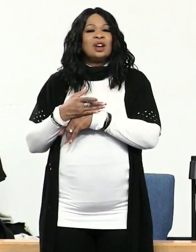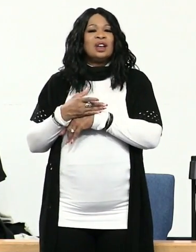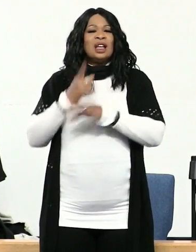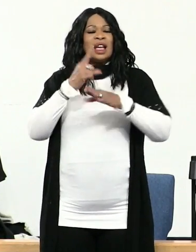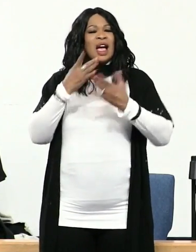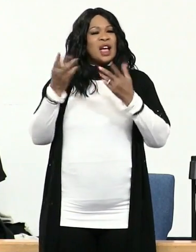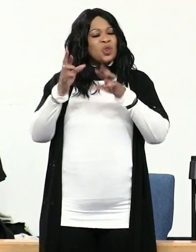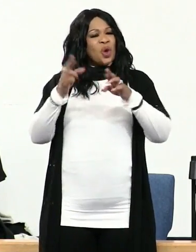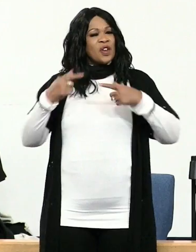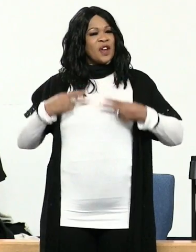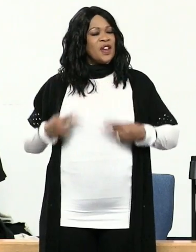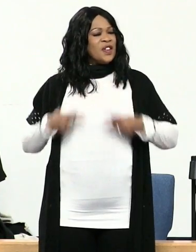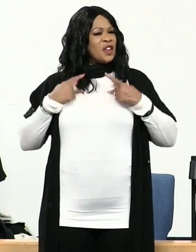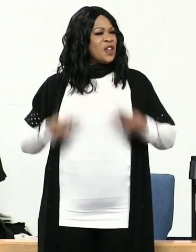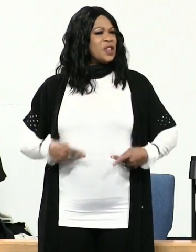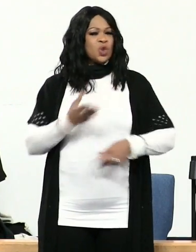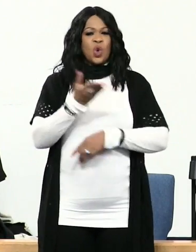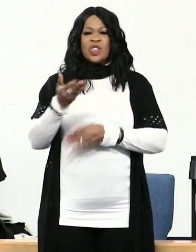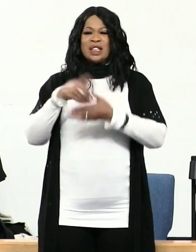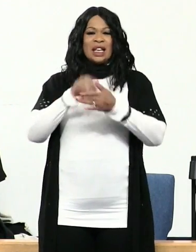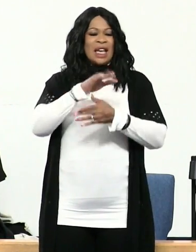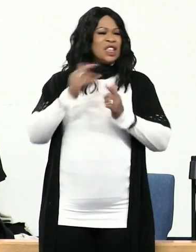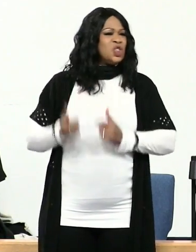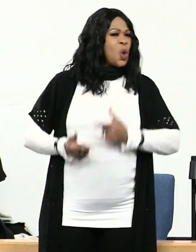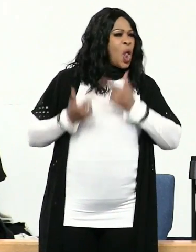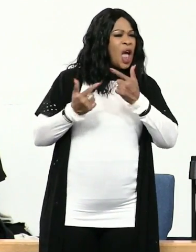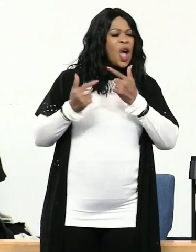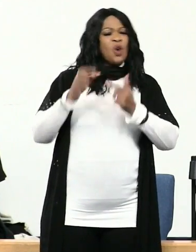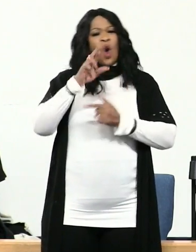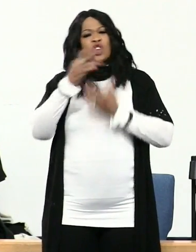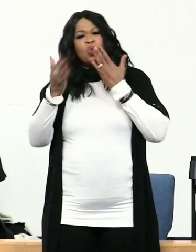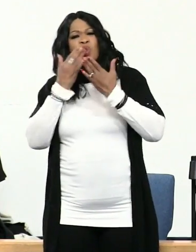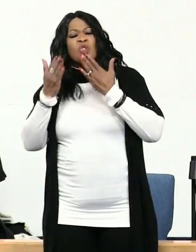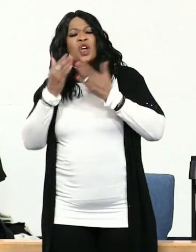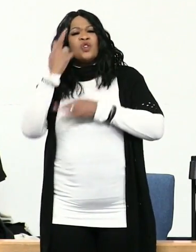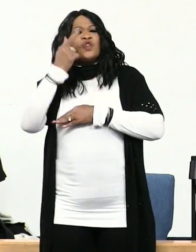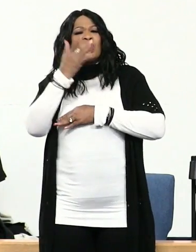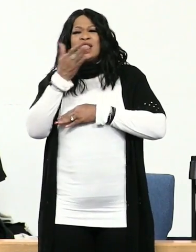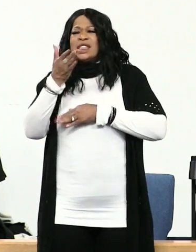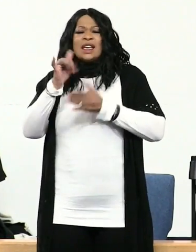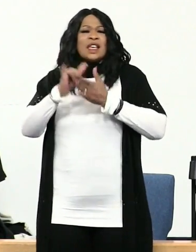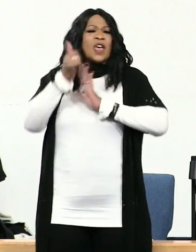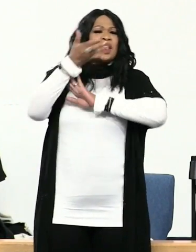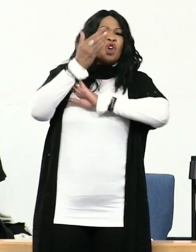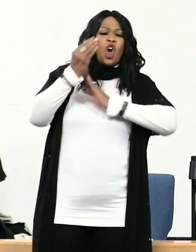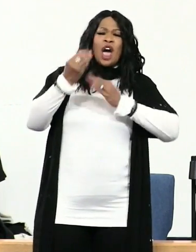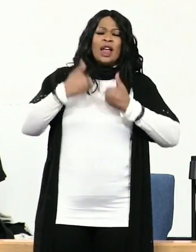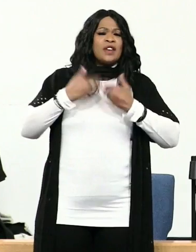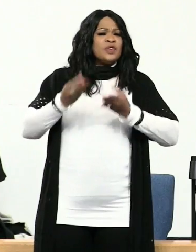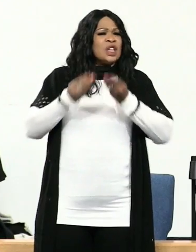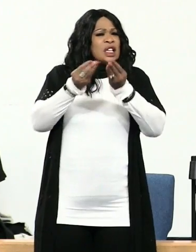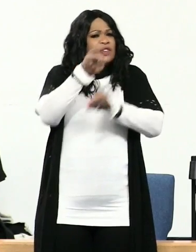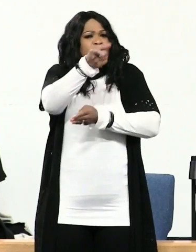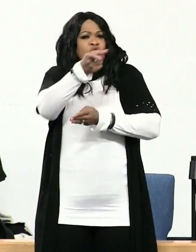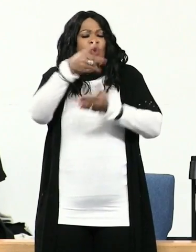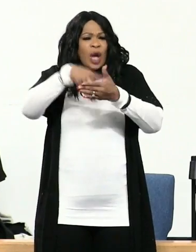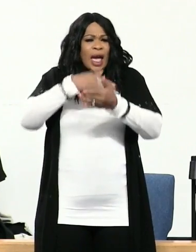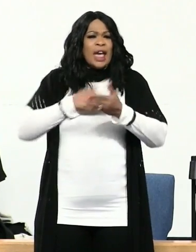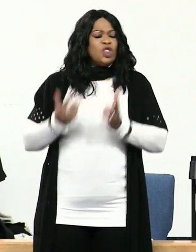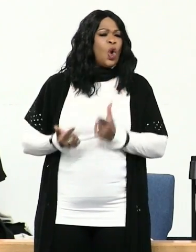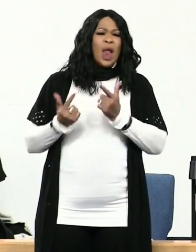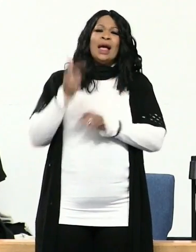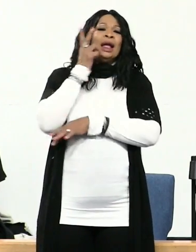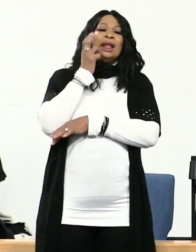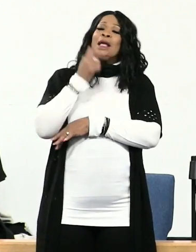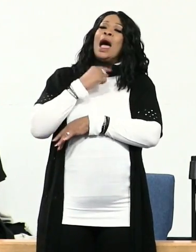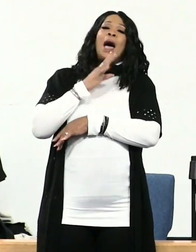physical things in your life? Are you thankful for the things that God has given you in your life? And listen,